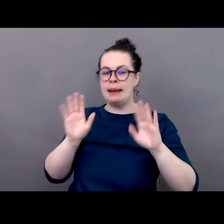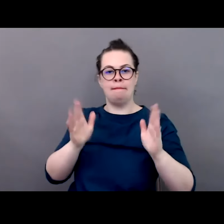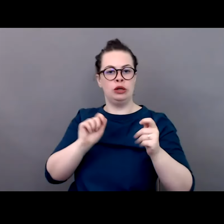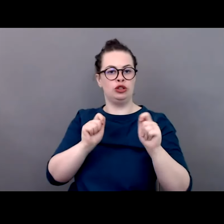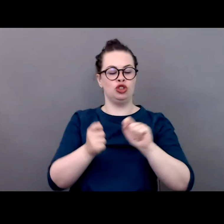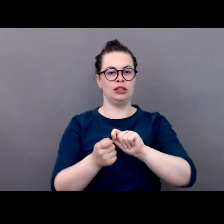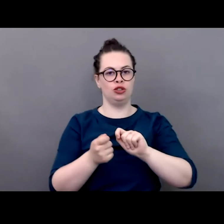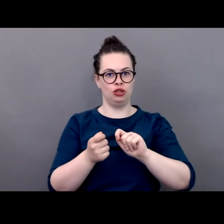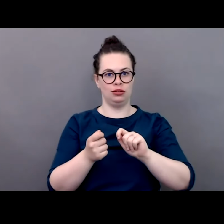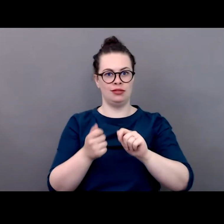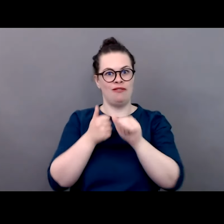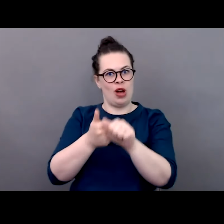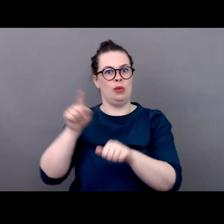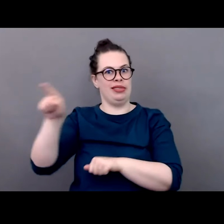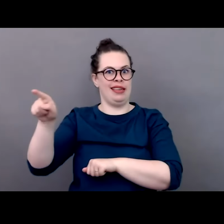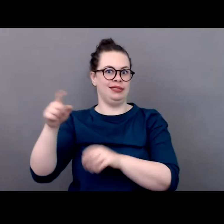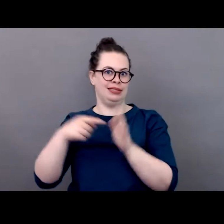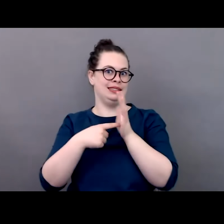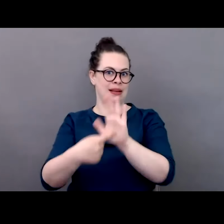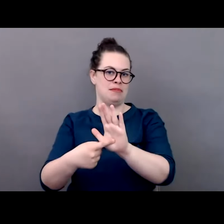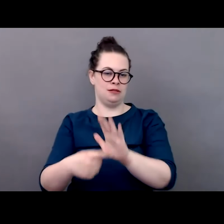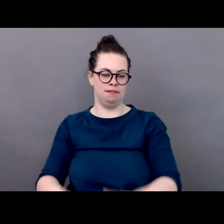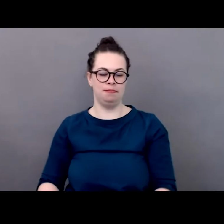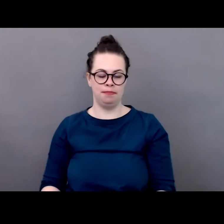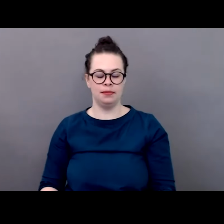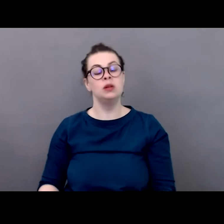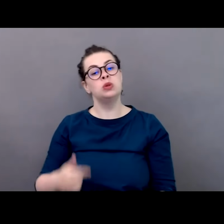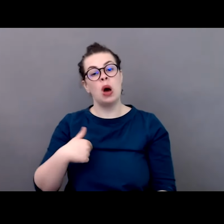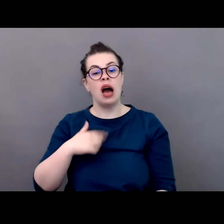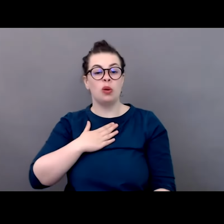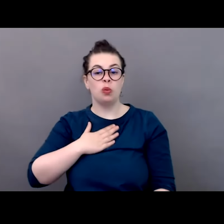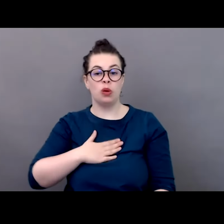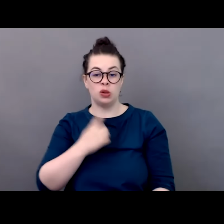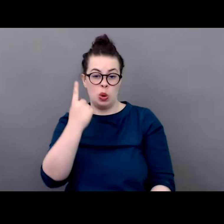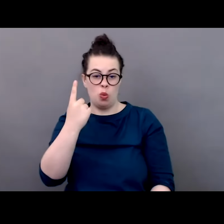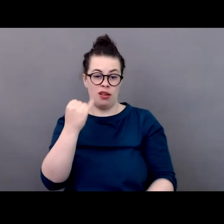So let me conclude by providing a specific example on that.